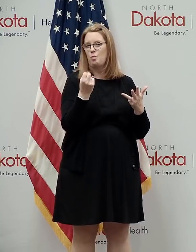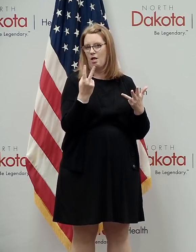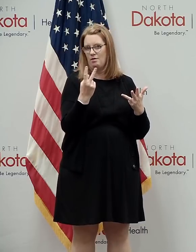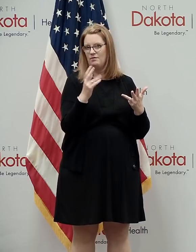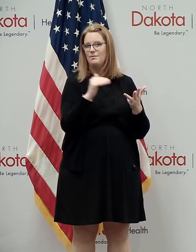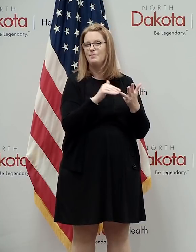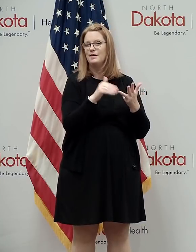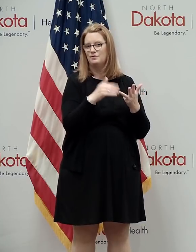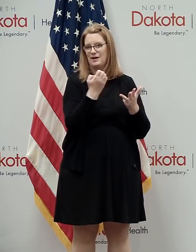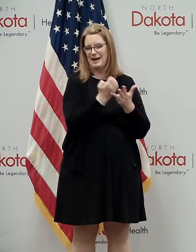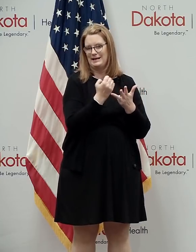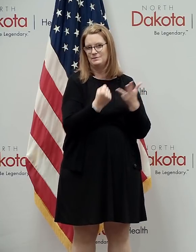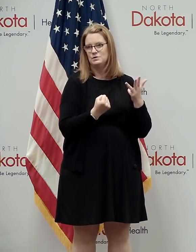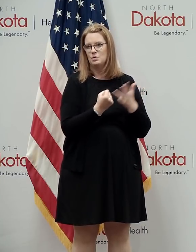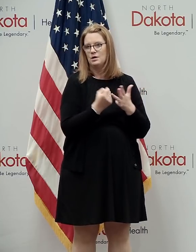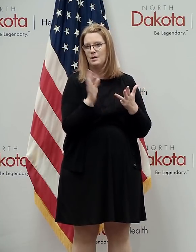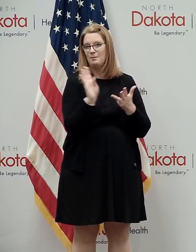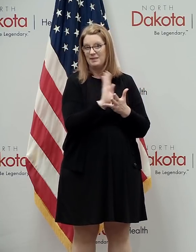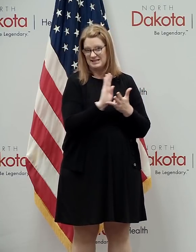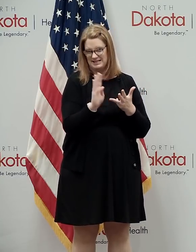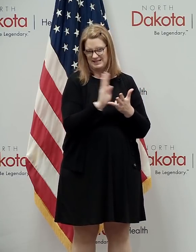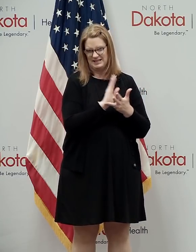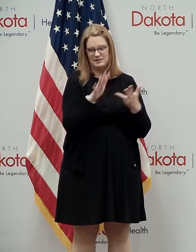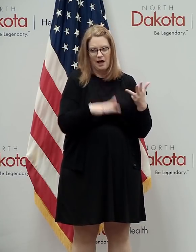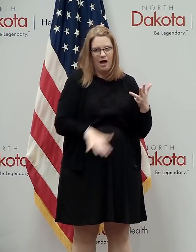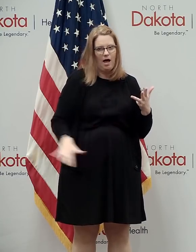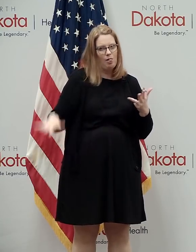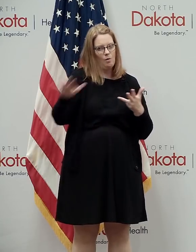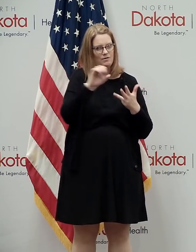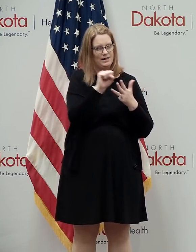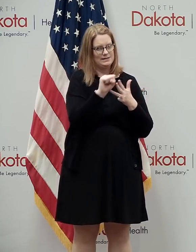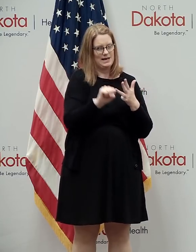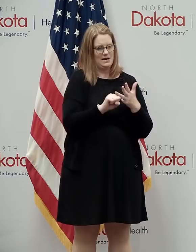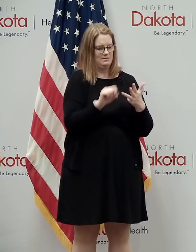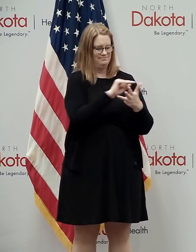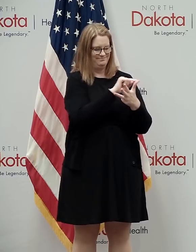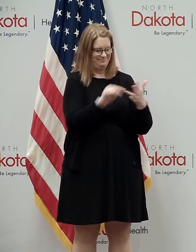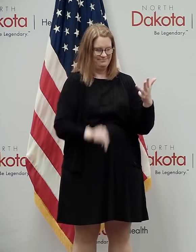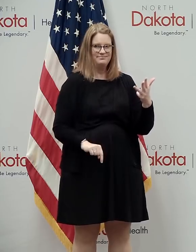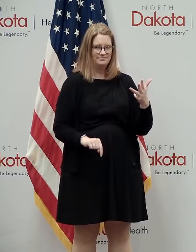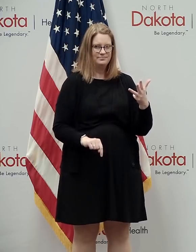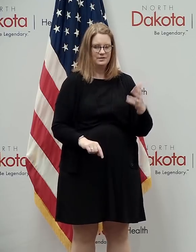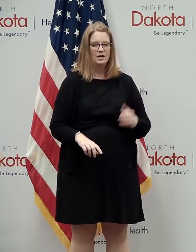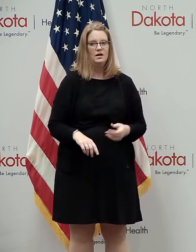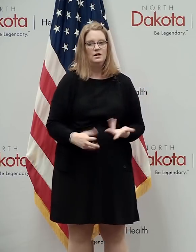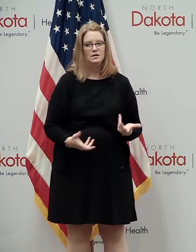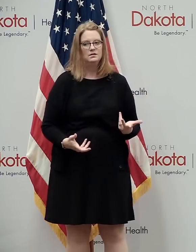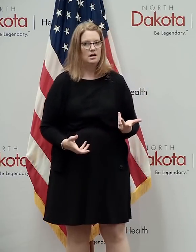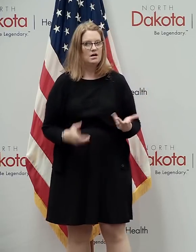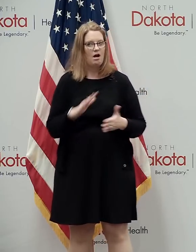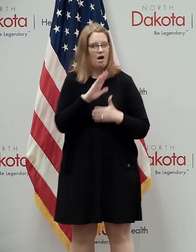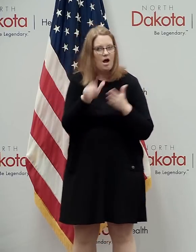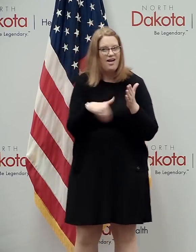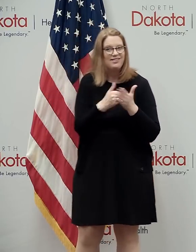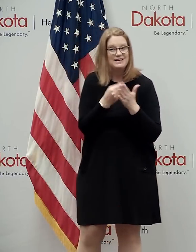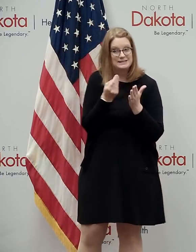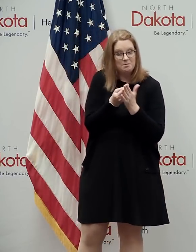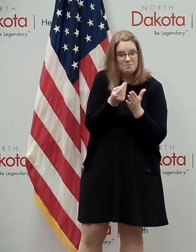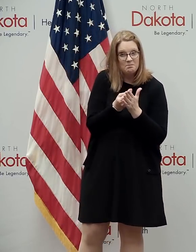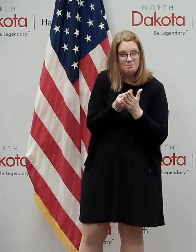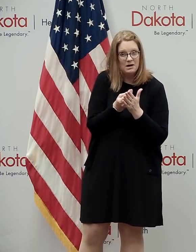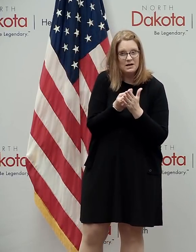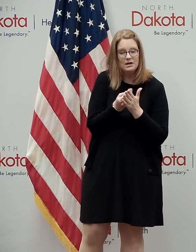economic support of businesses of all kinds across the state. All of these funds have played and will continue to play a crucial part in